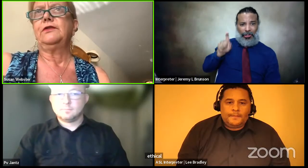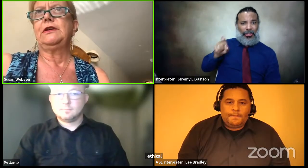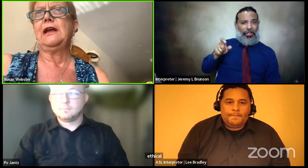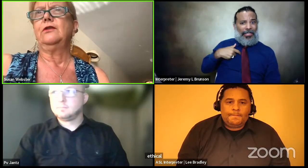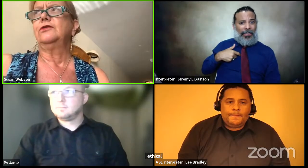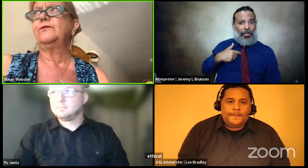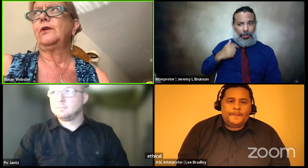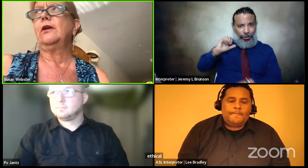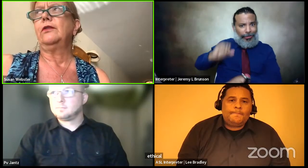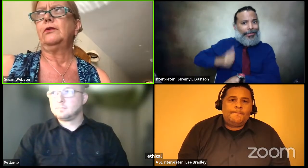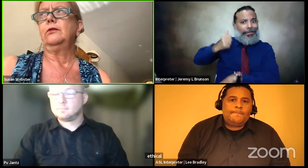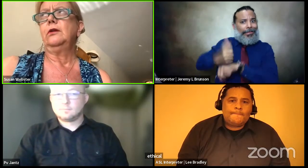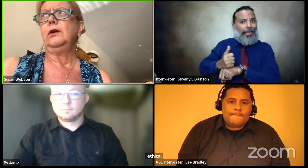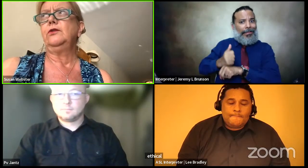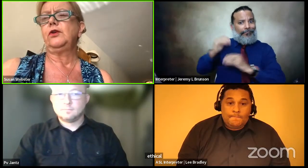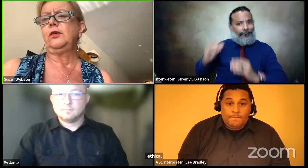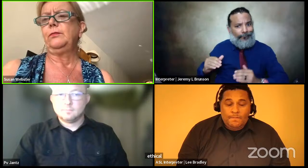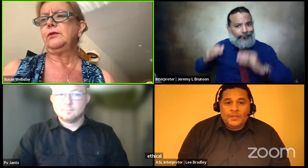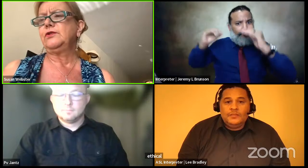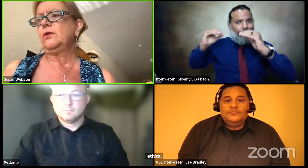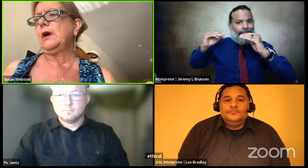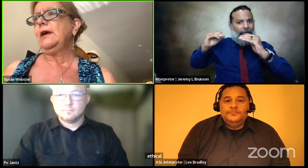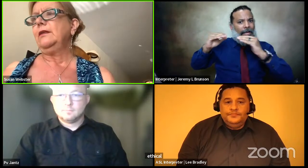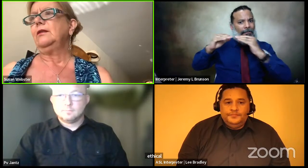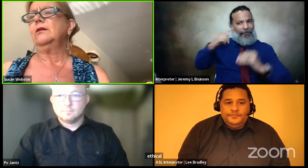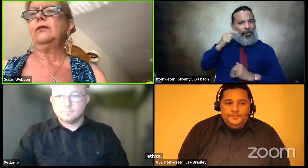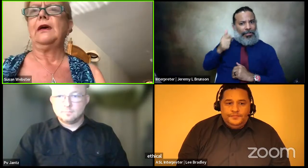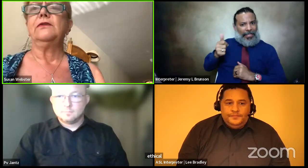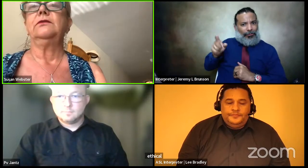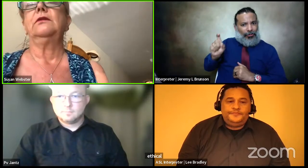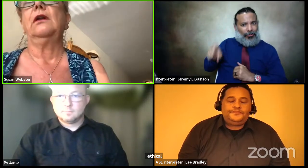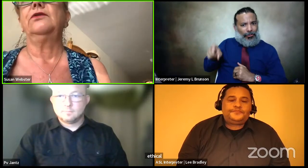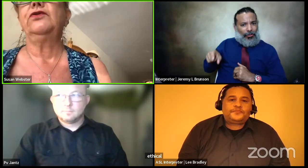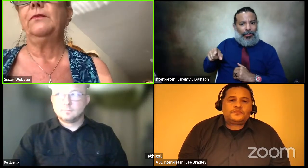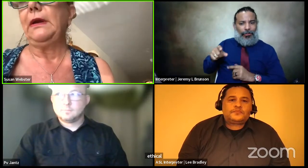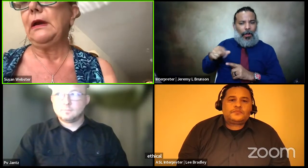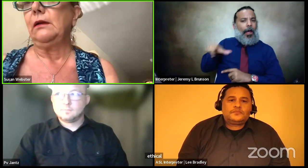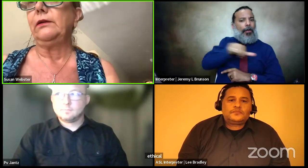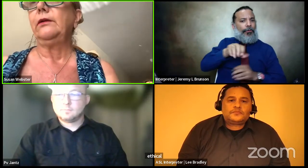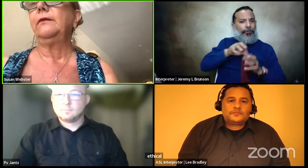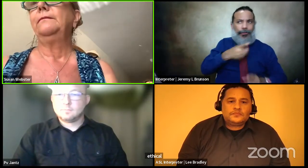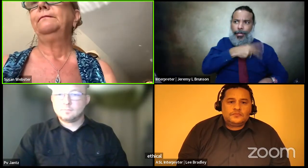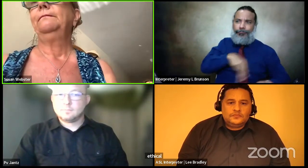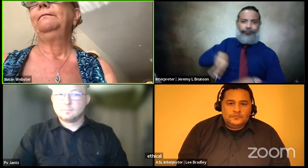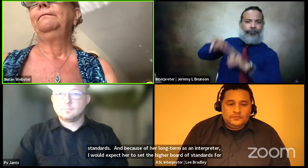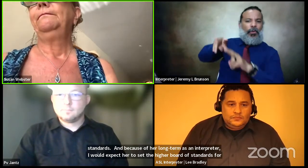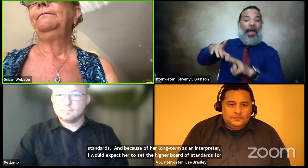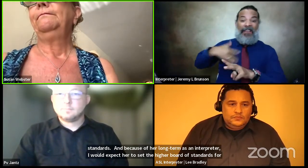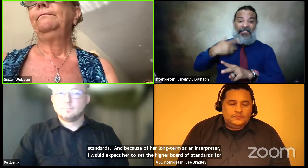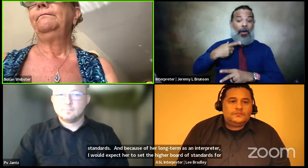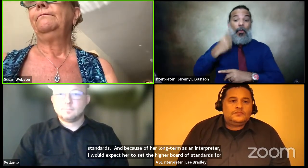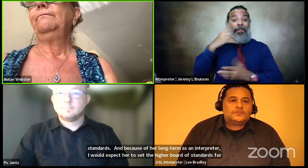bar for standards for other interpreters. So I think $1,000 should be held.